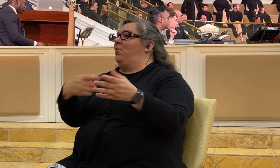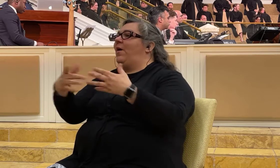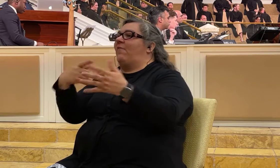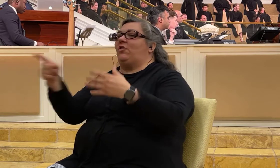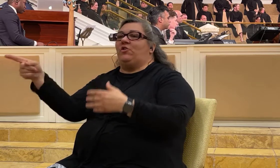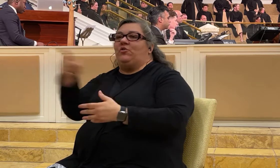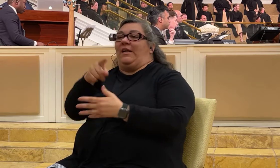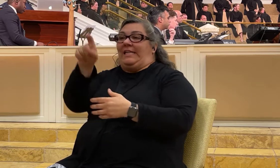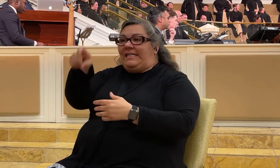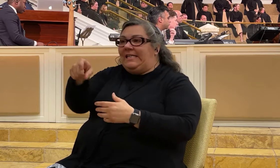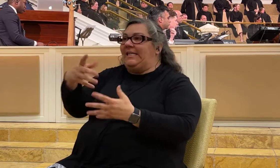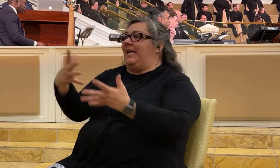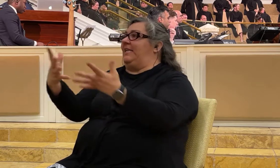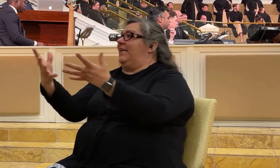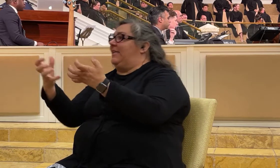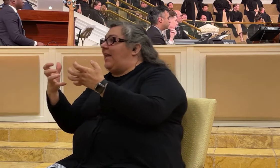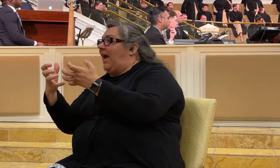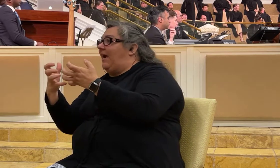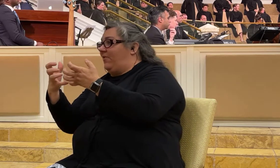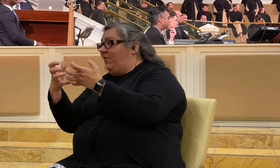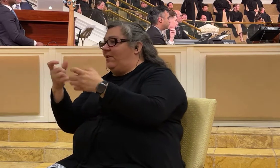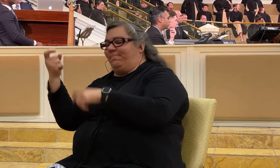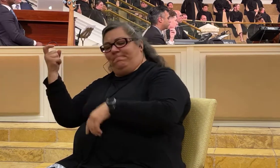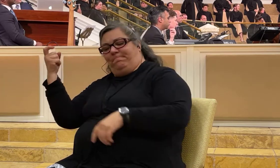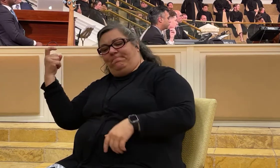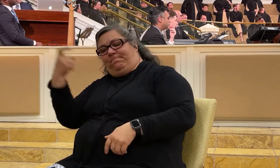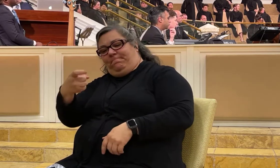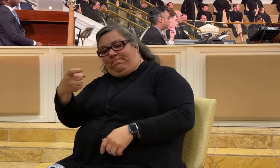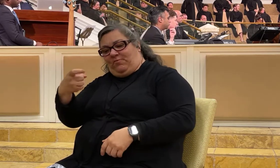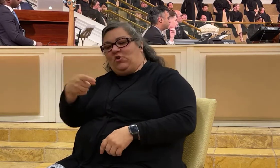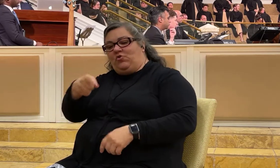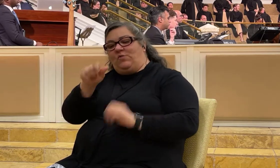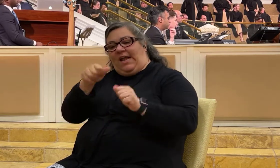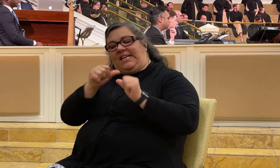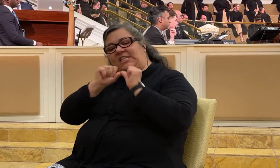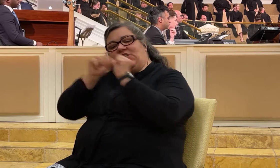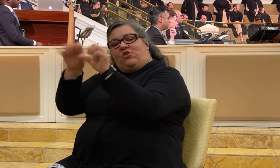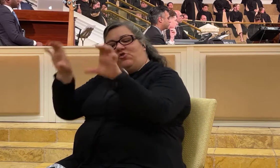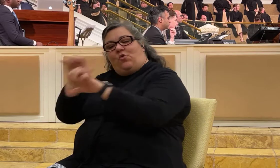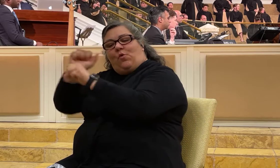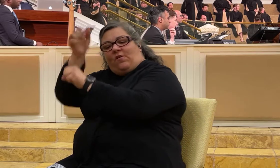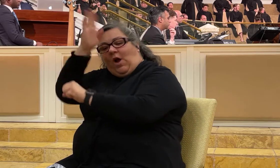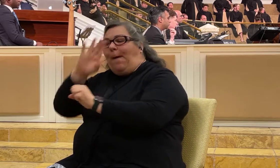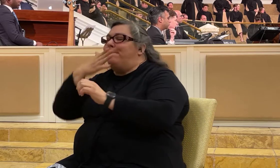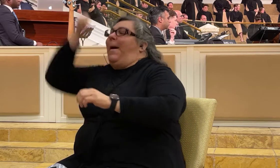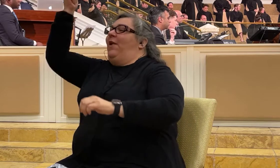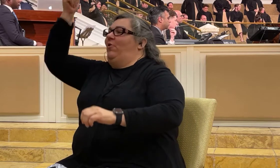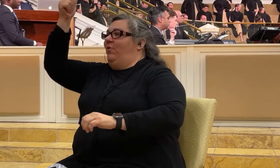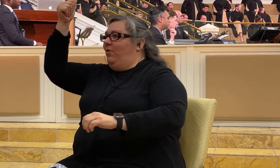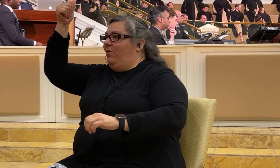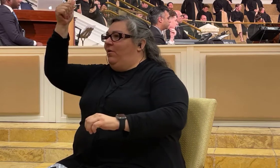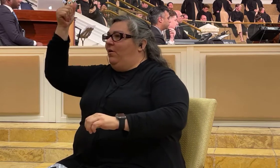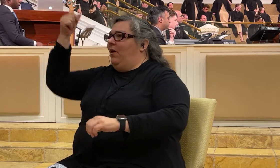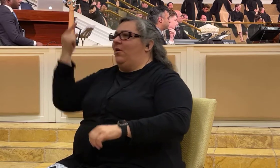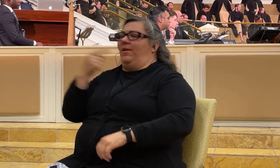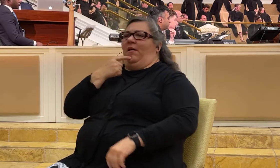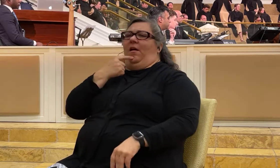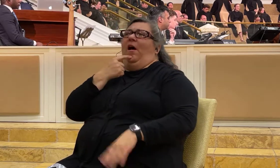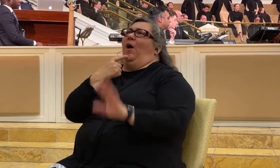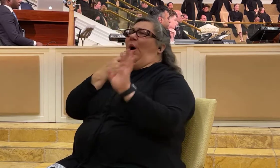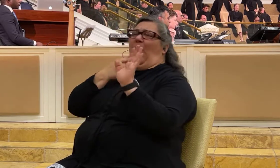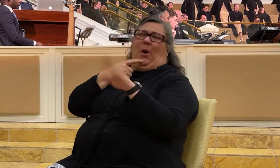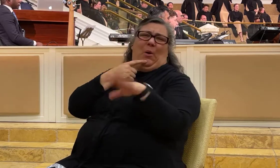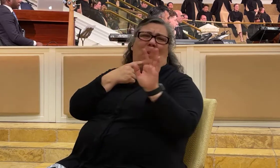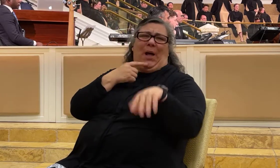desire that also help you to say, I'm going to be able to do the work of God better. And so somebody says, well, I'm not